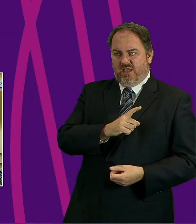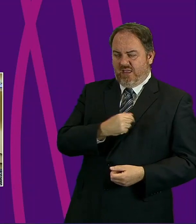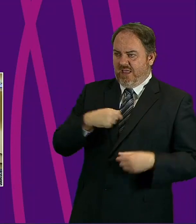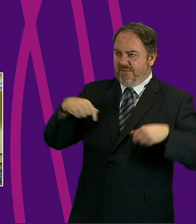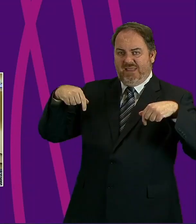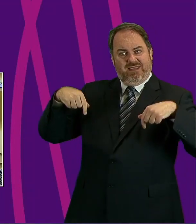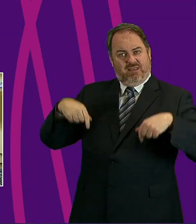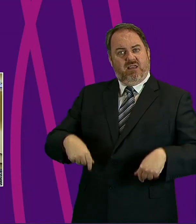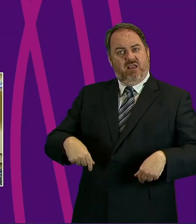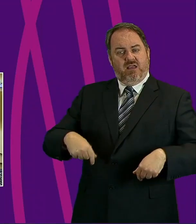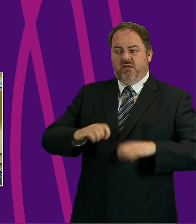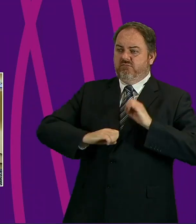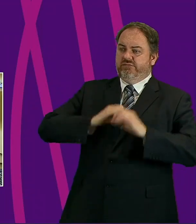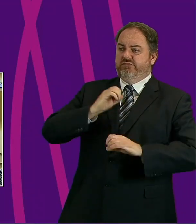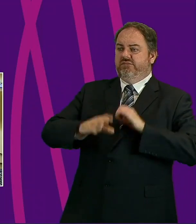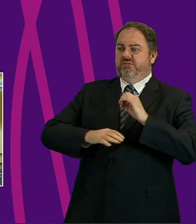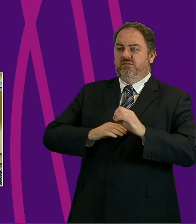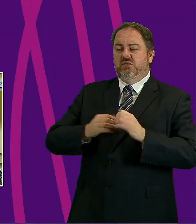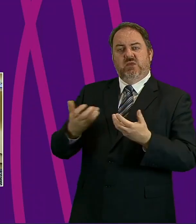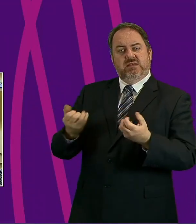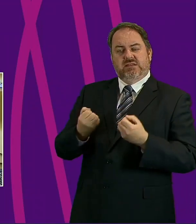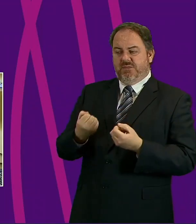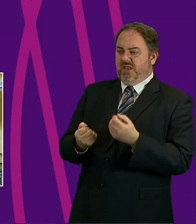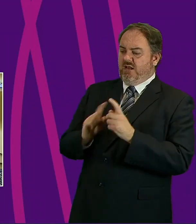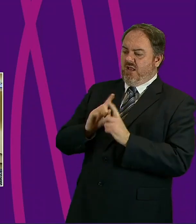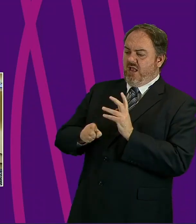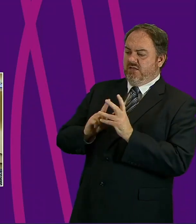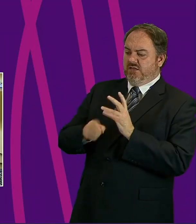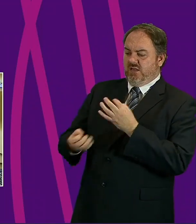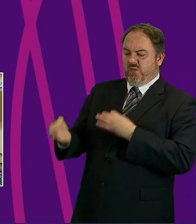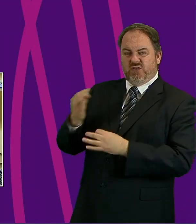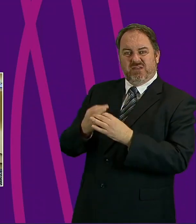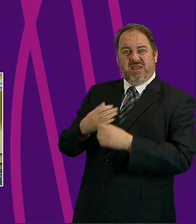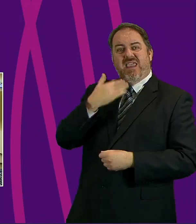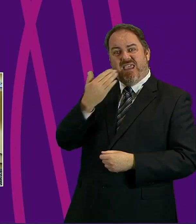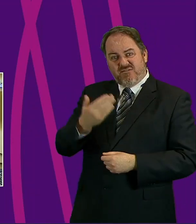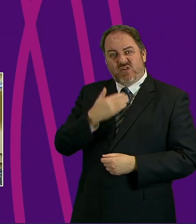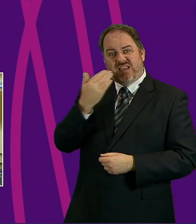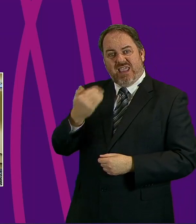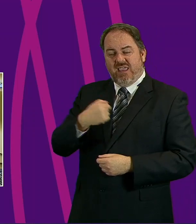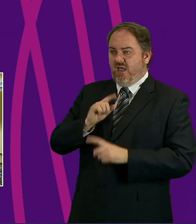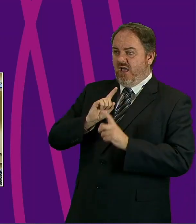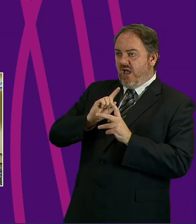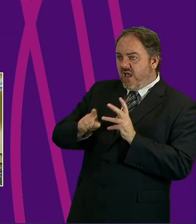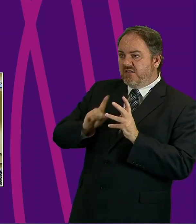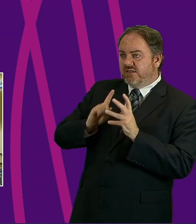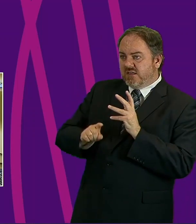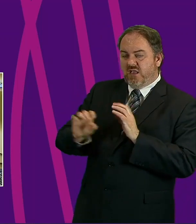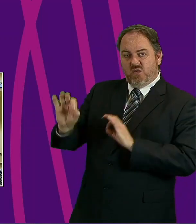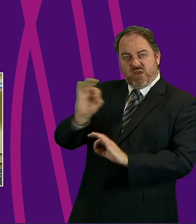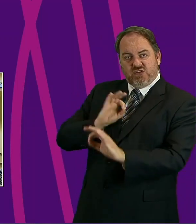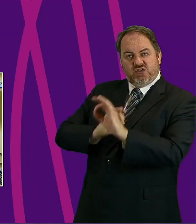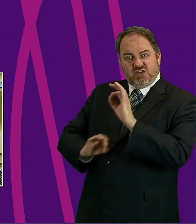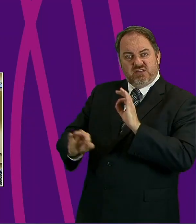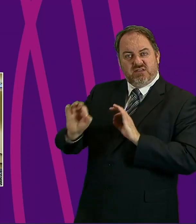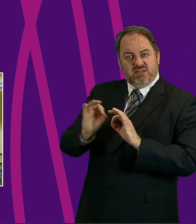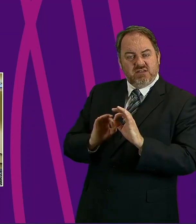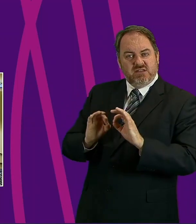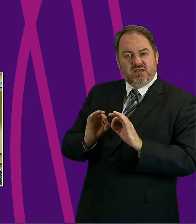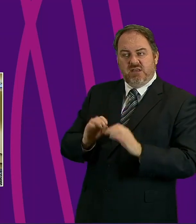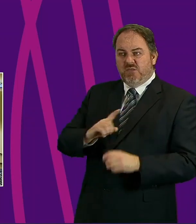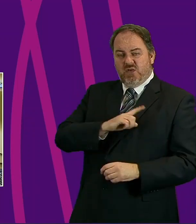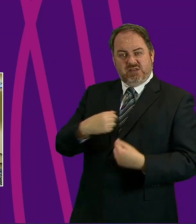here, as I have a duty to do in Parliament, but every single day I stand and answer questions because my accountability is important